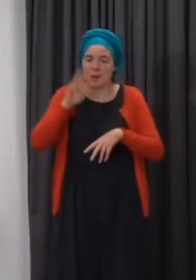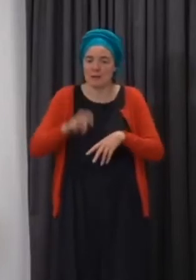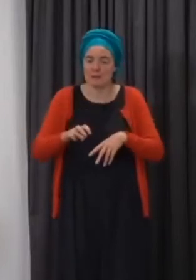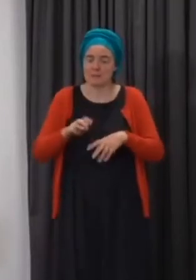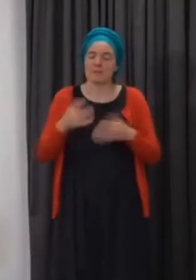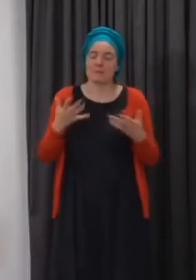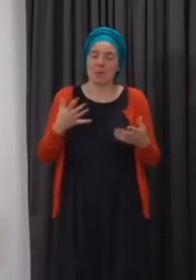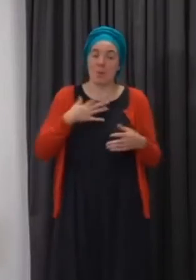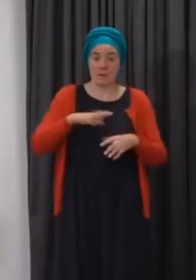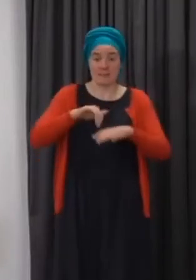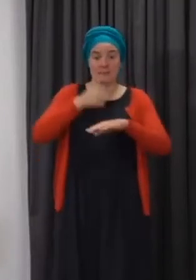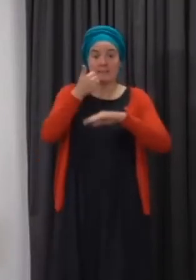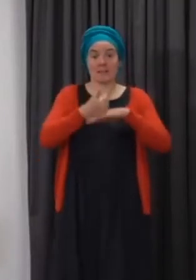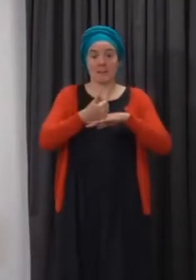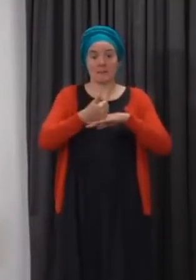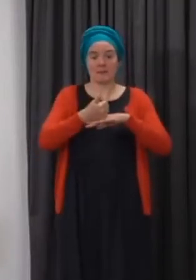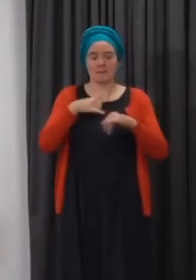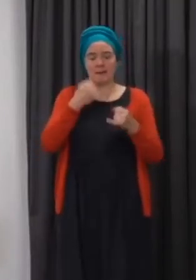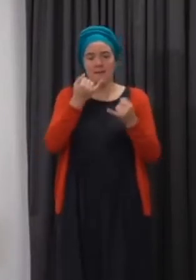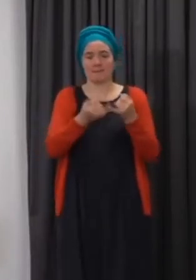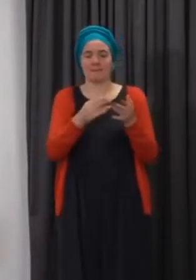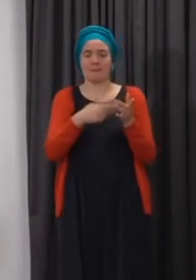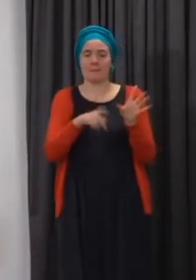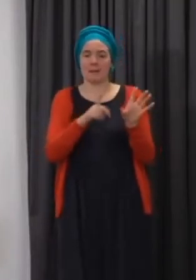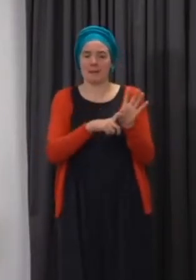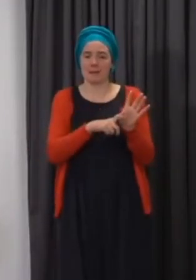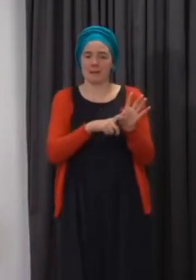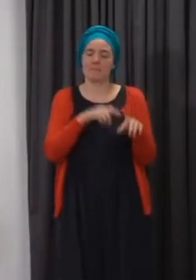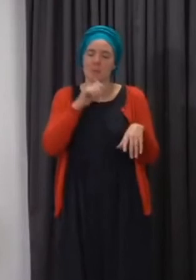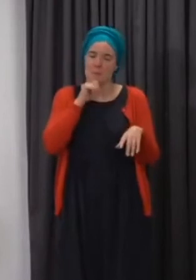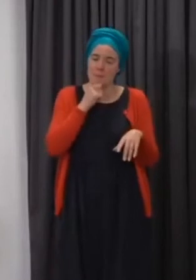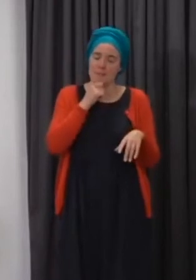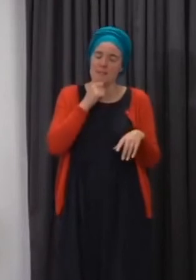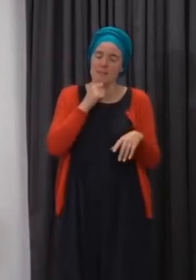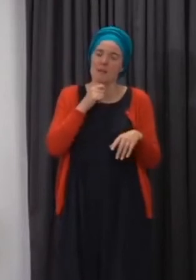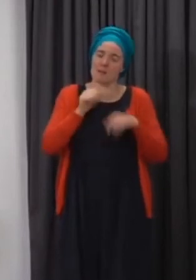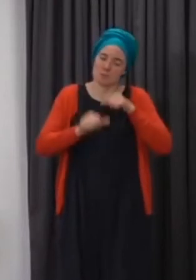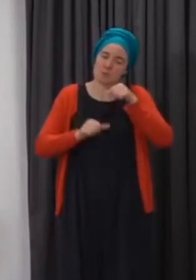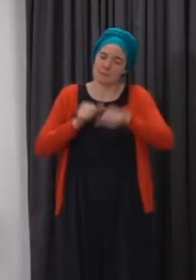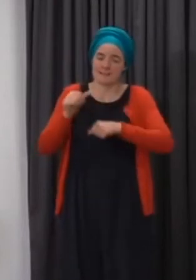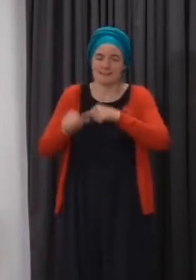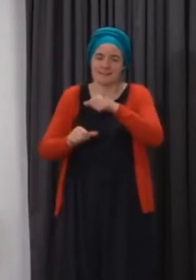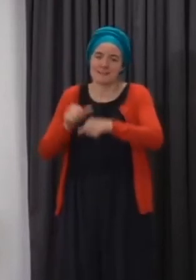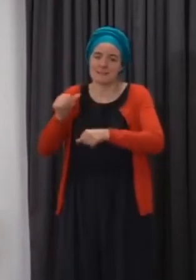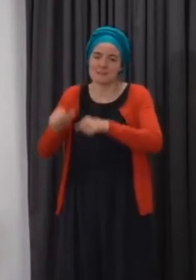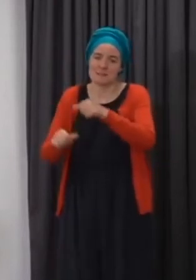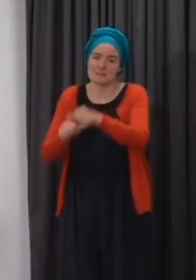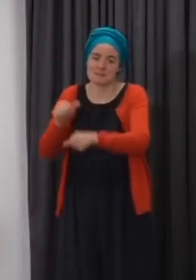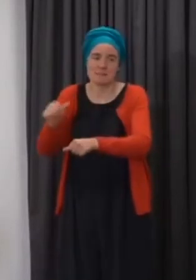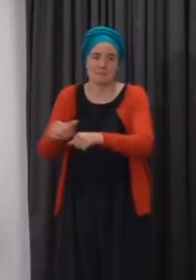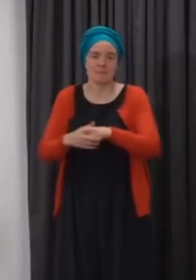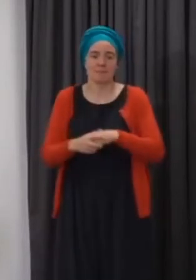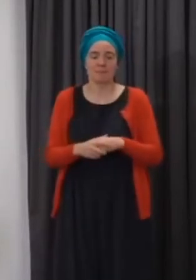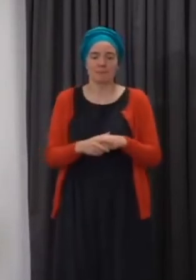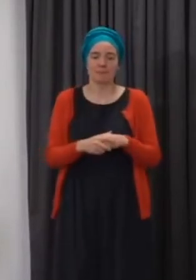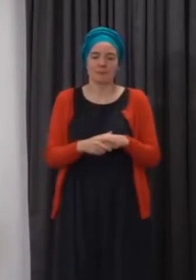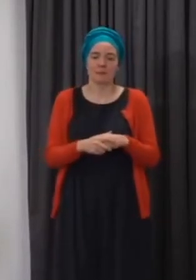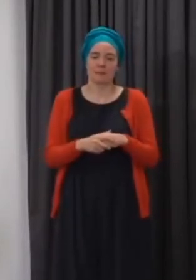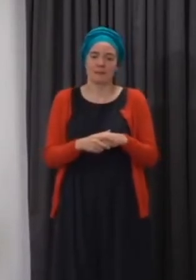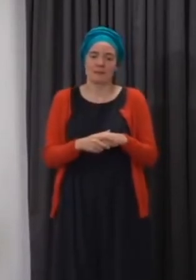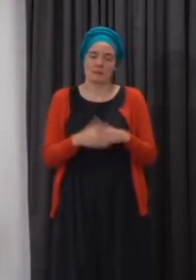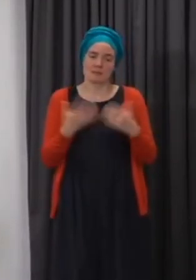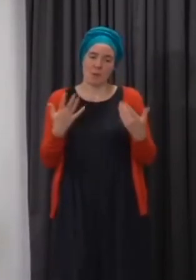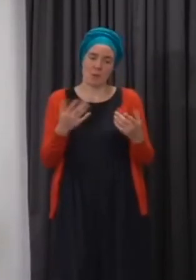recognise that these will be progressive arrangements that need to be put in place. At a time when there is lower community transmission